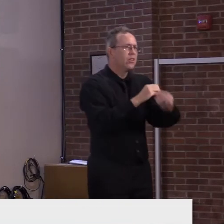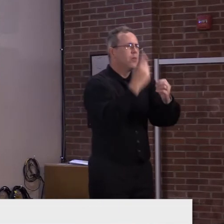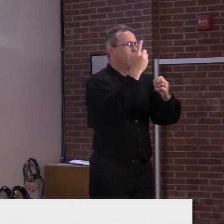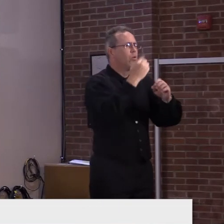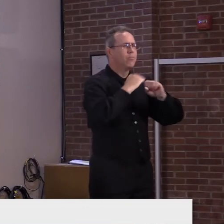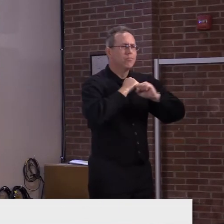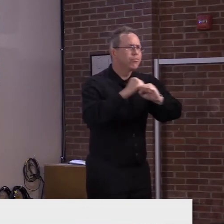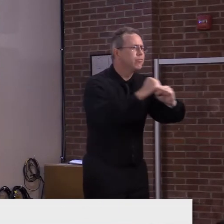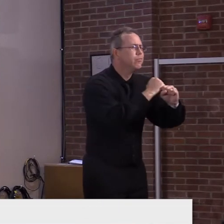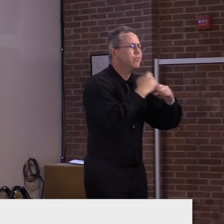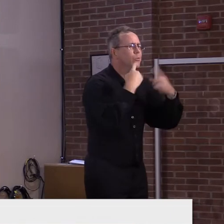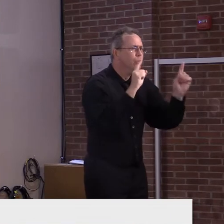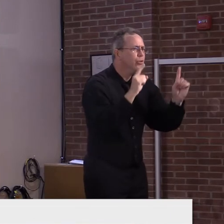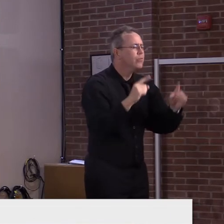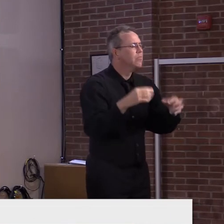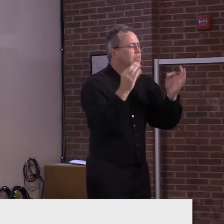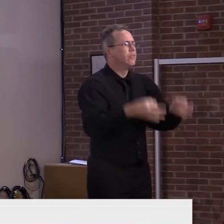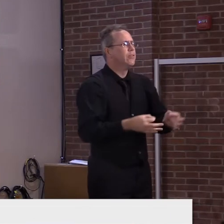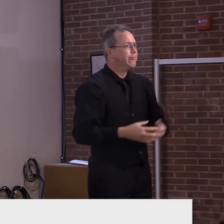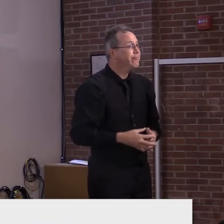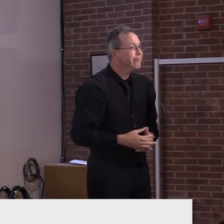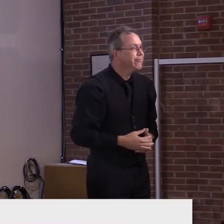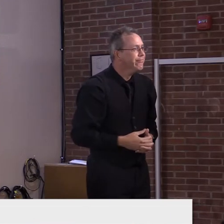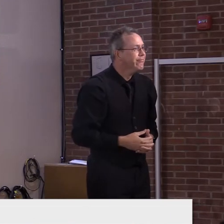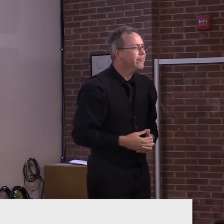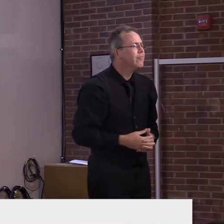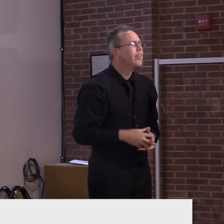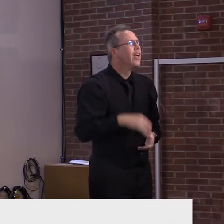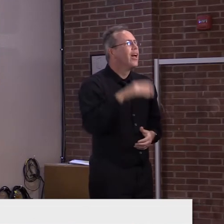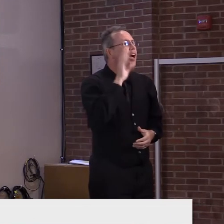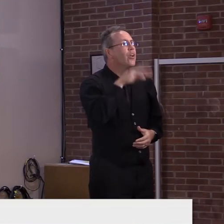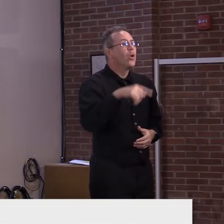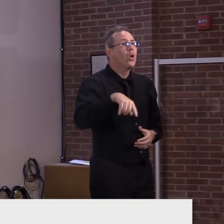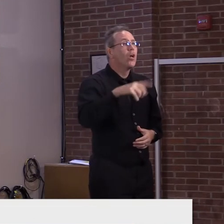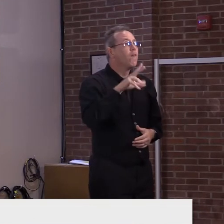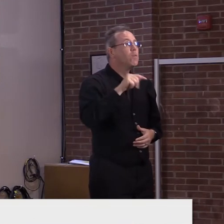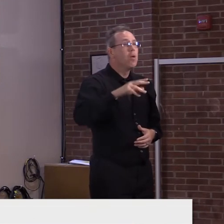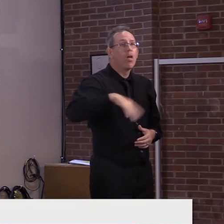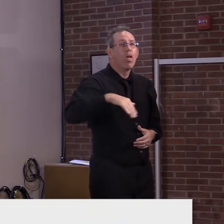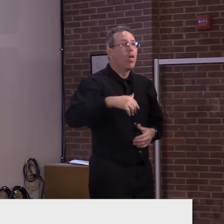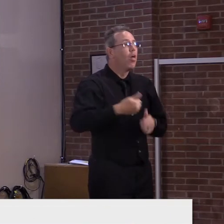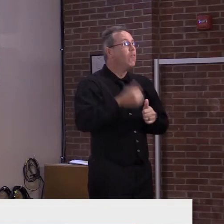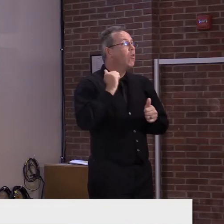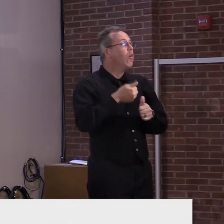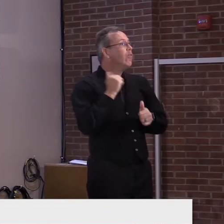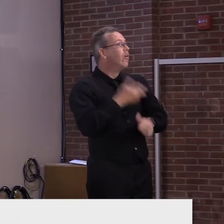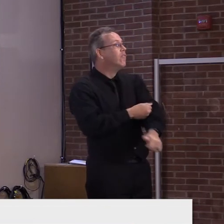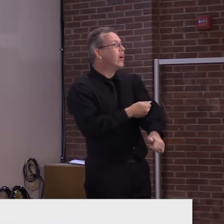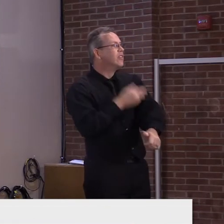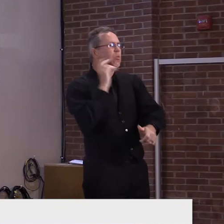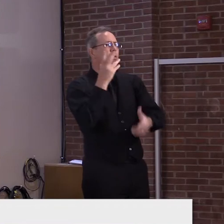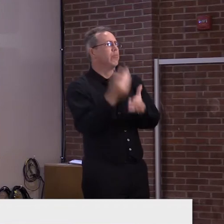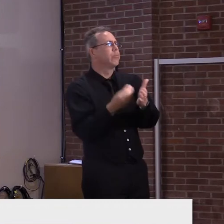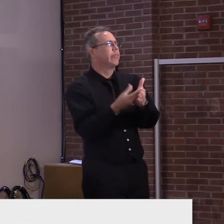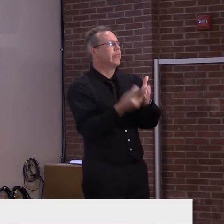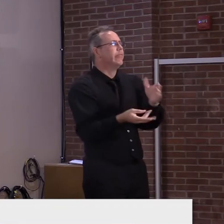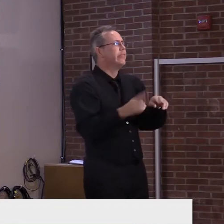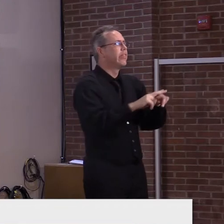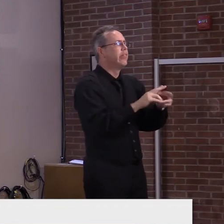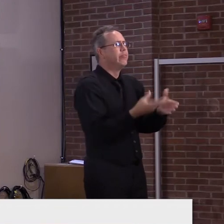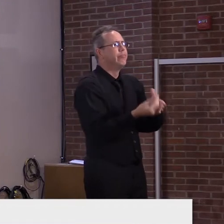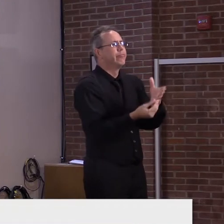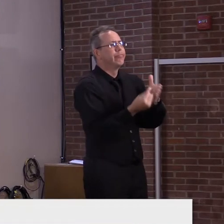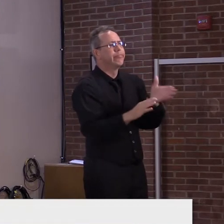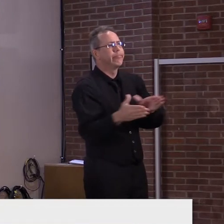in my mind that our case numbers would look vastly different, and even our best in the nation hospitalization